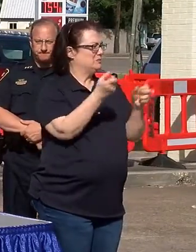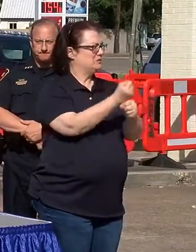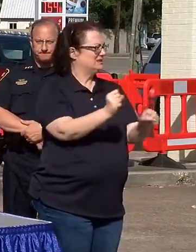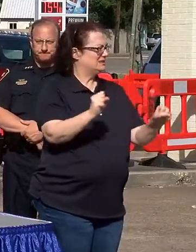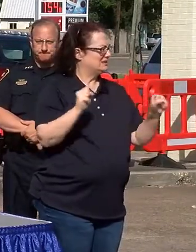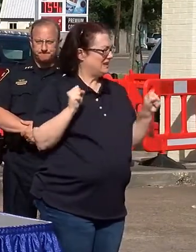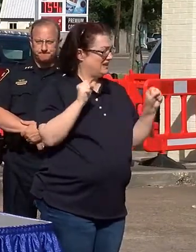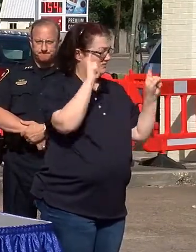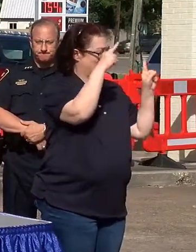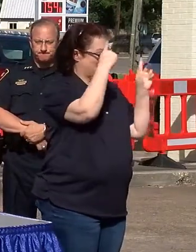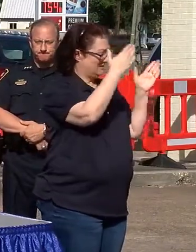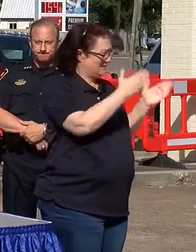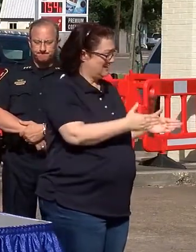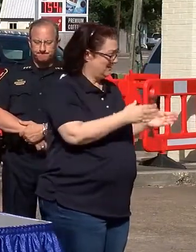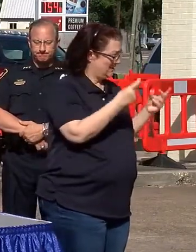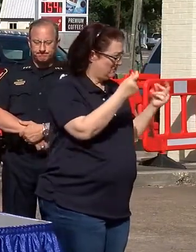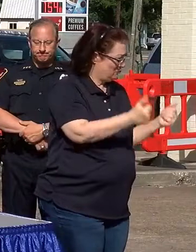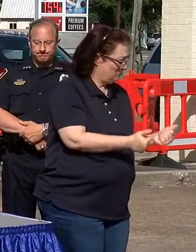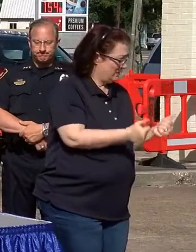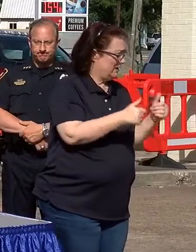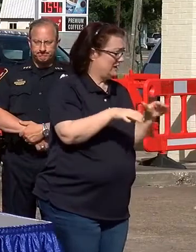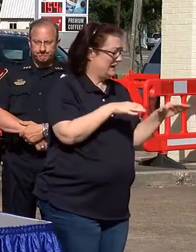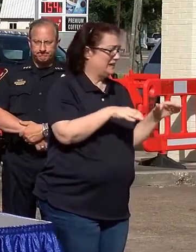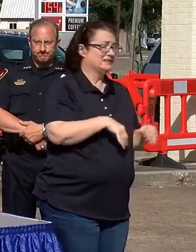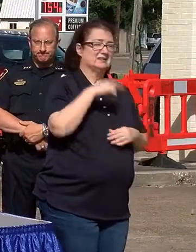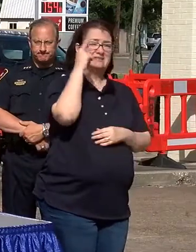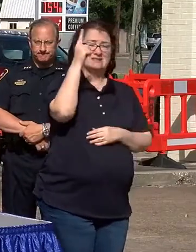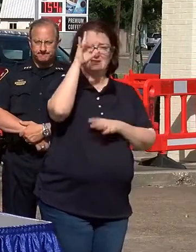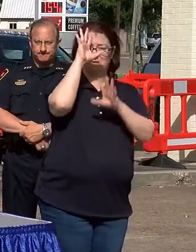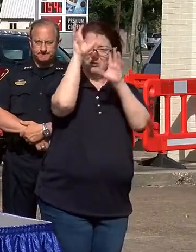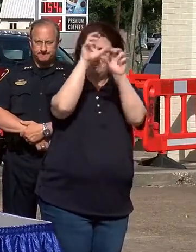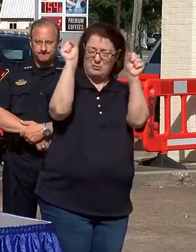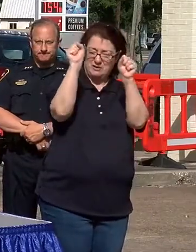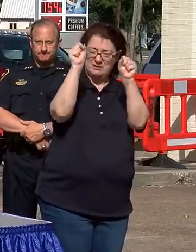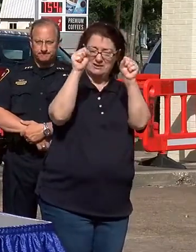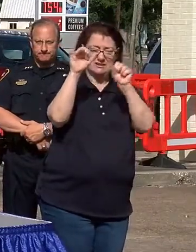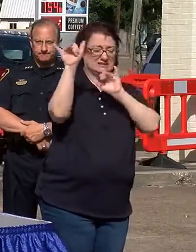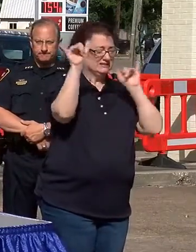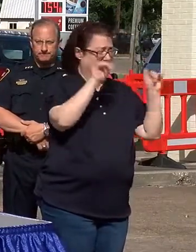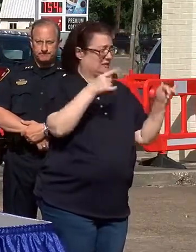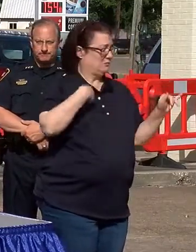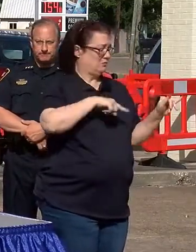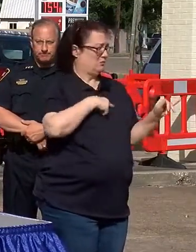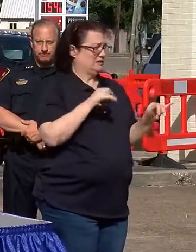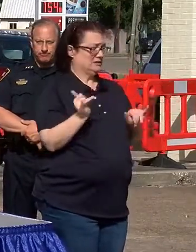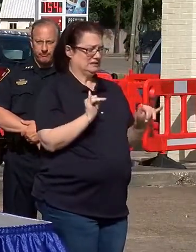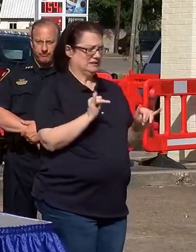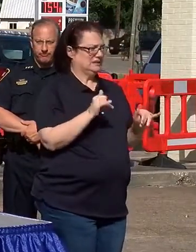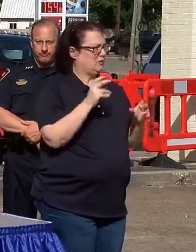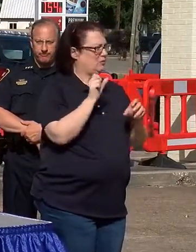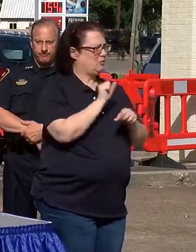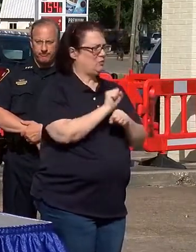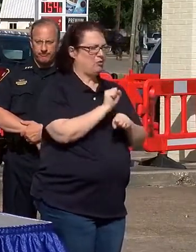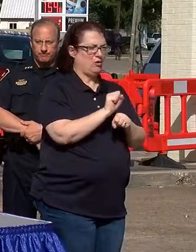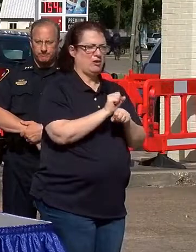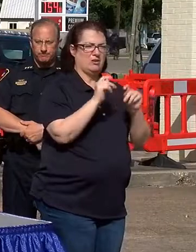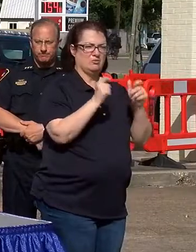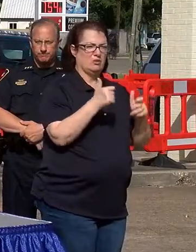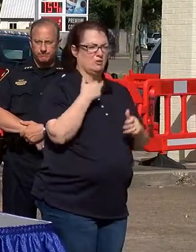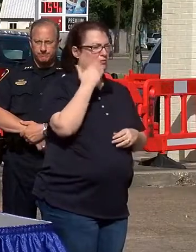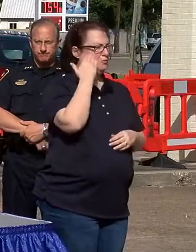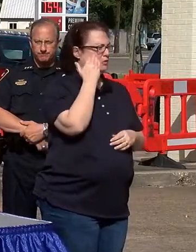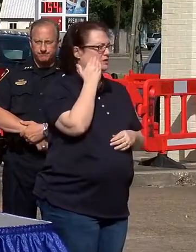governor acted quickly. Our president acted quickly. Here in the parish, we acted quickly because we know the severity and the importance of the number one duty,